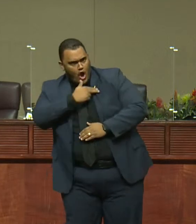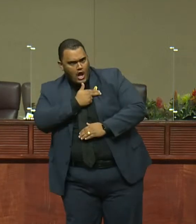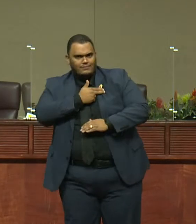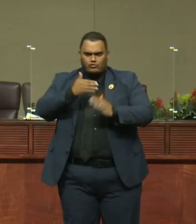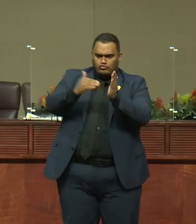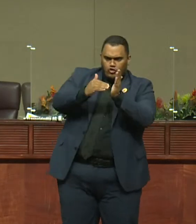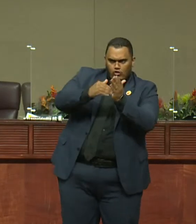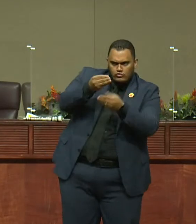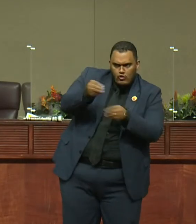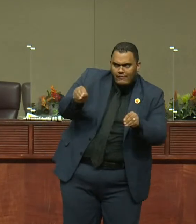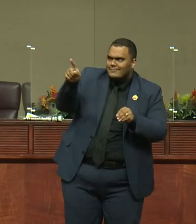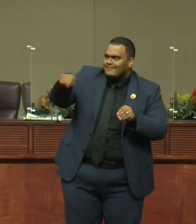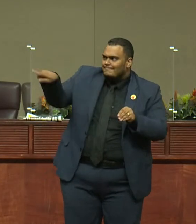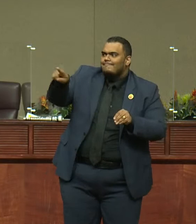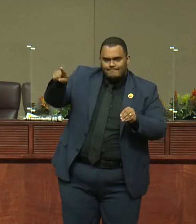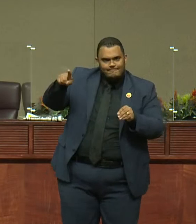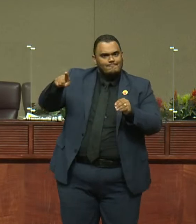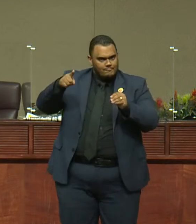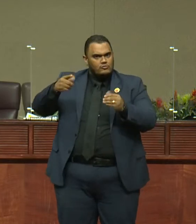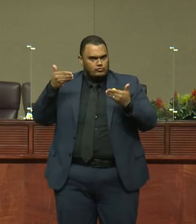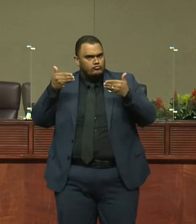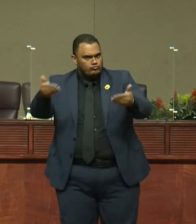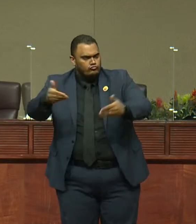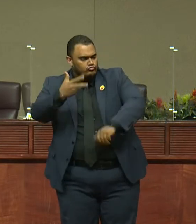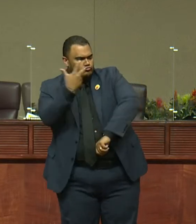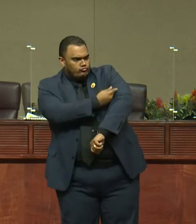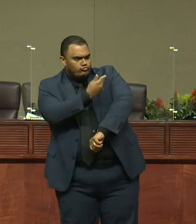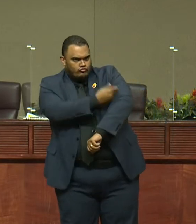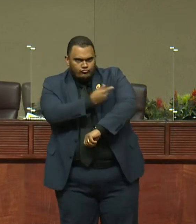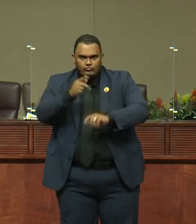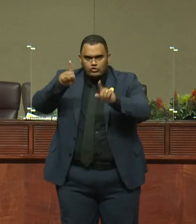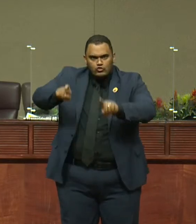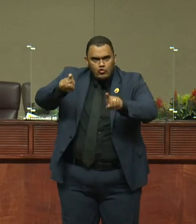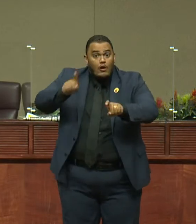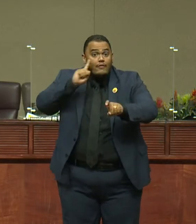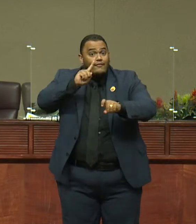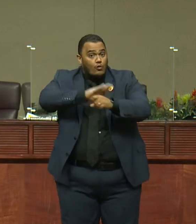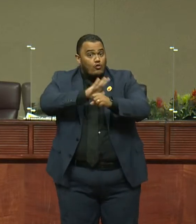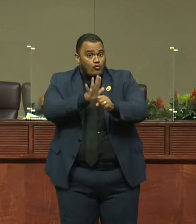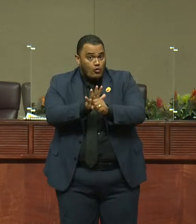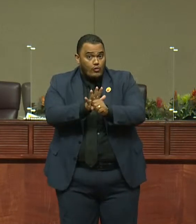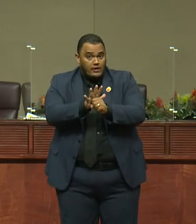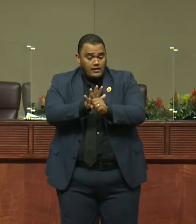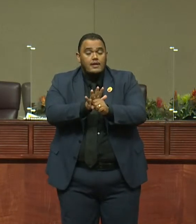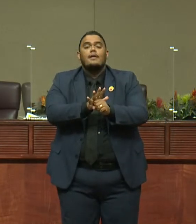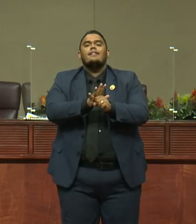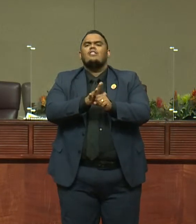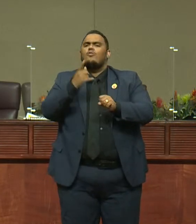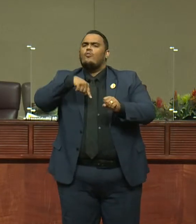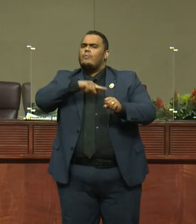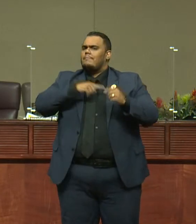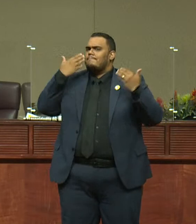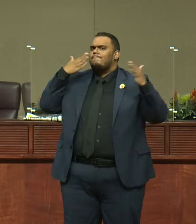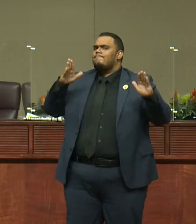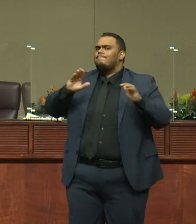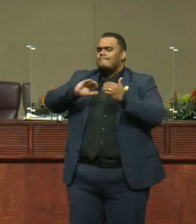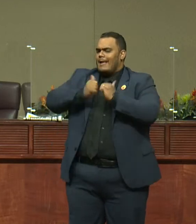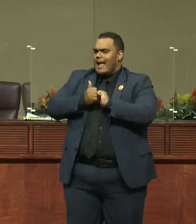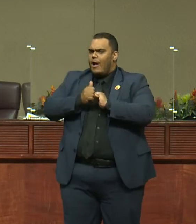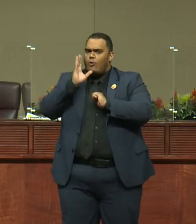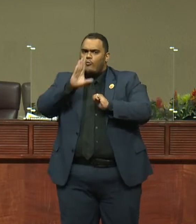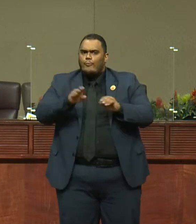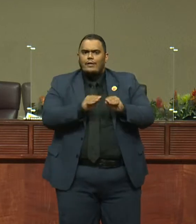state as to how the vaccines will be distributed. But in anticipation of that, we have been